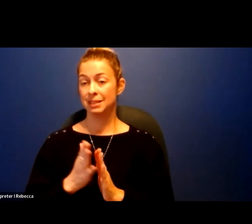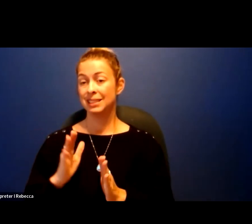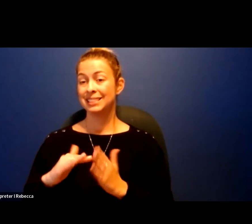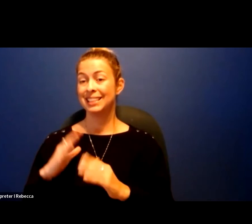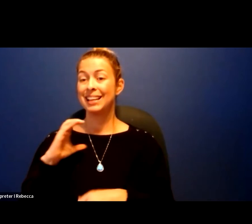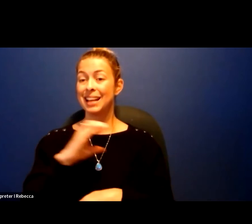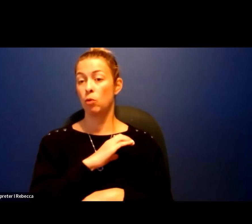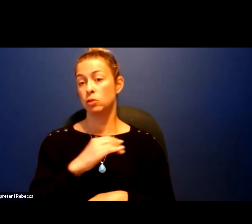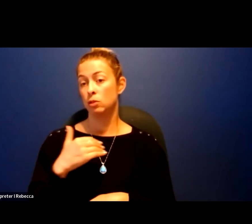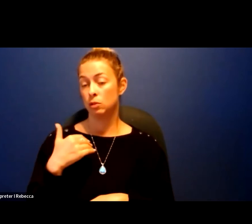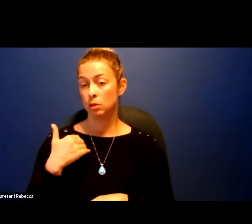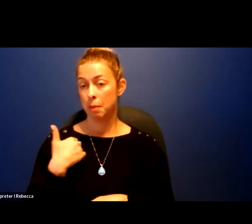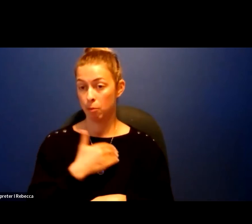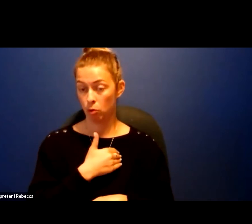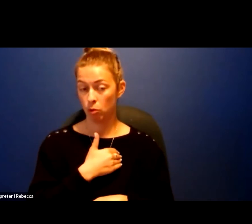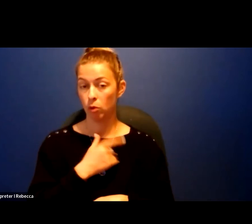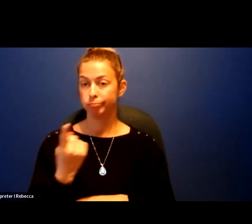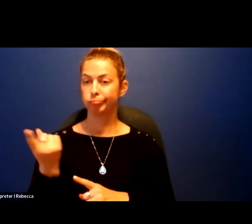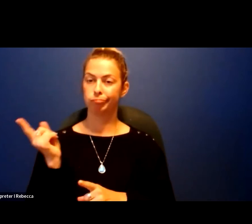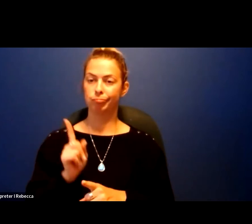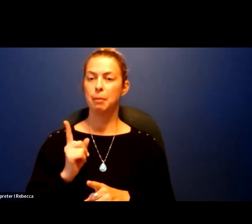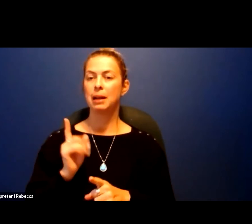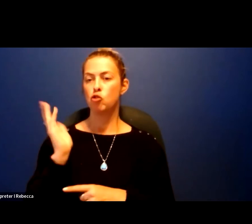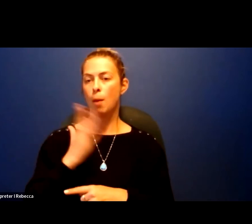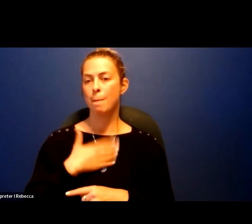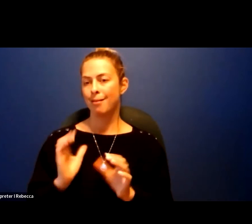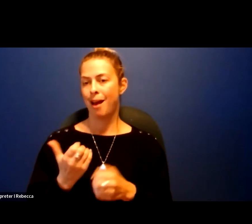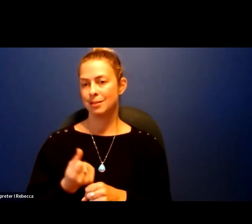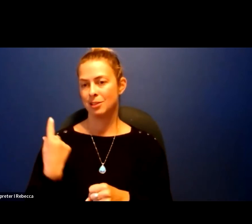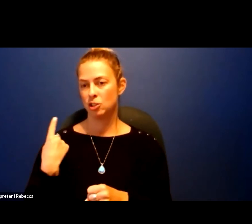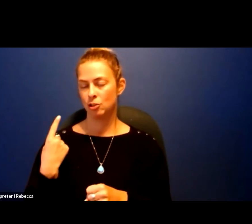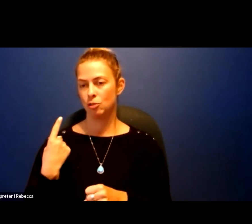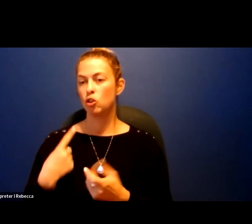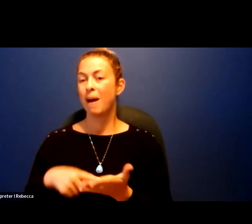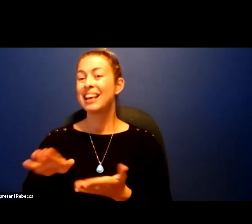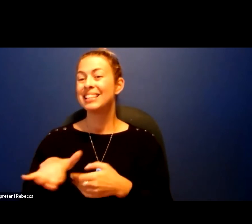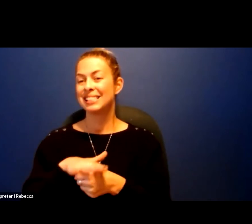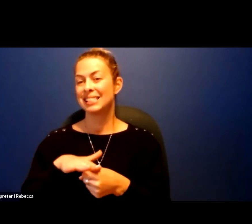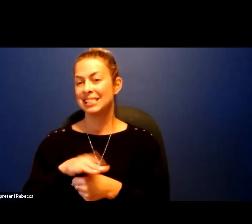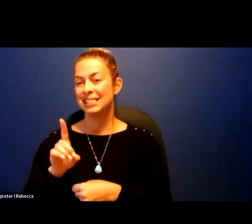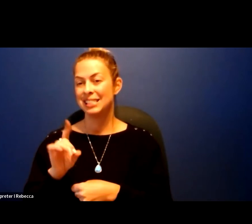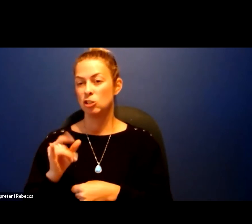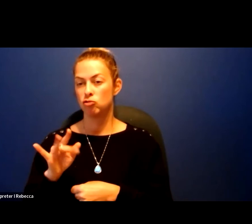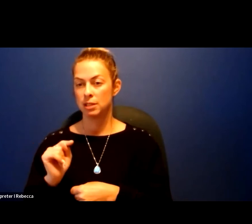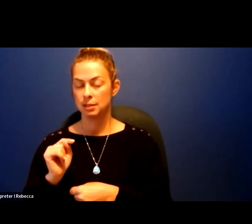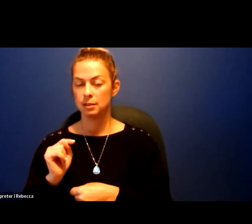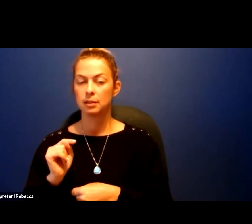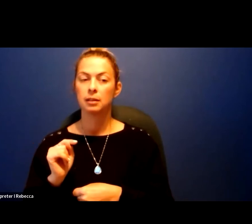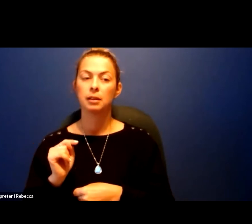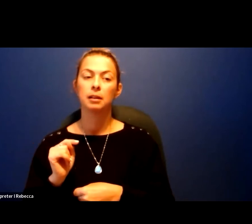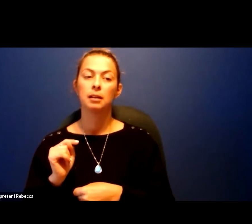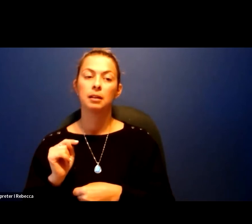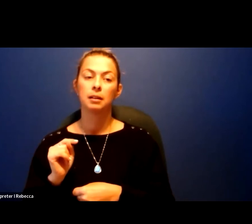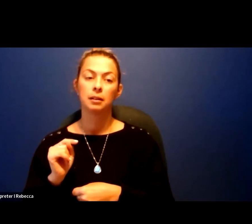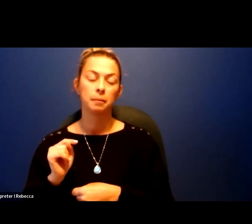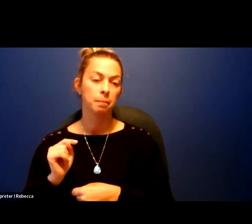wonderful talk with my class last year talking about his district. And he said how, he's got Trump